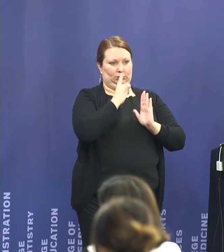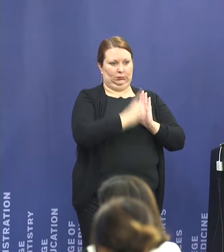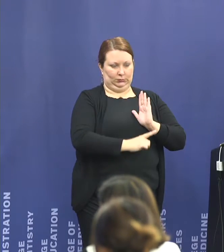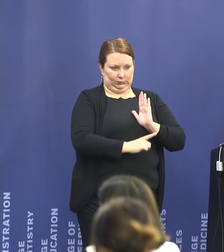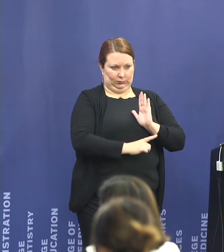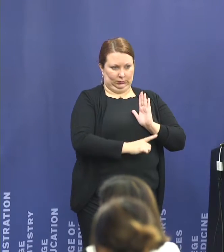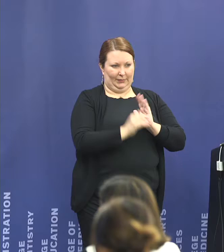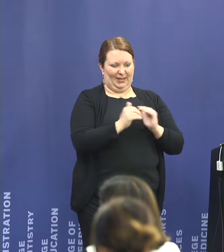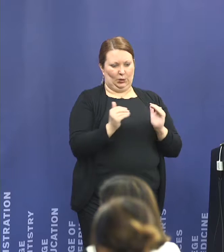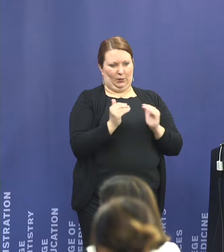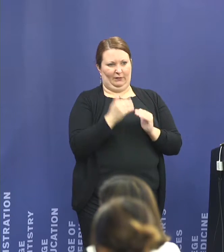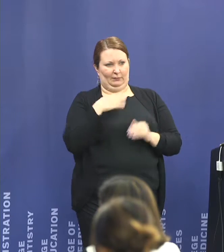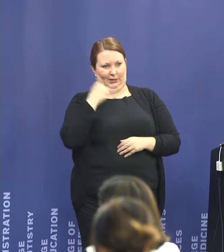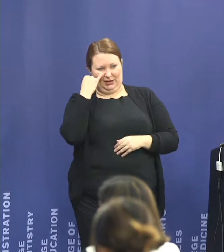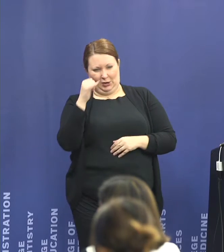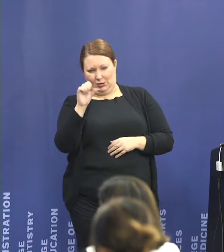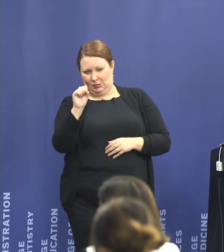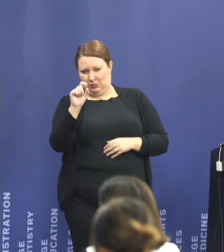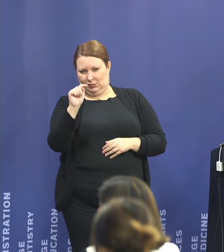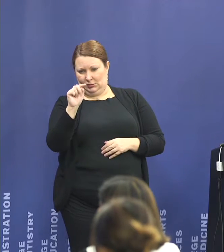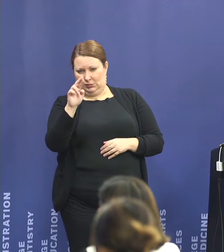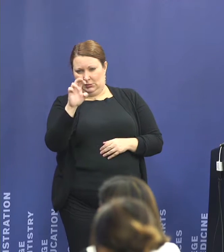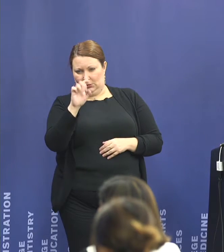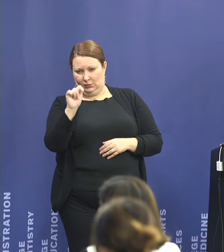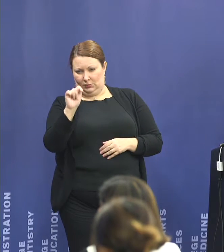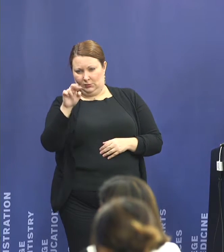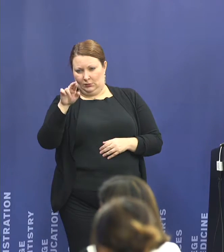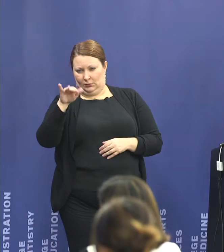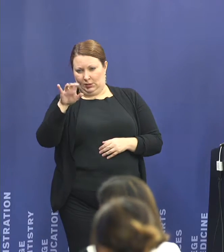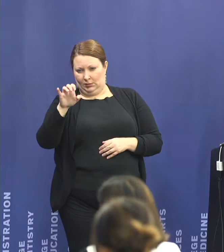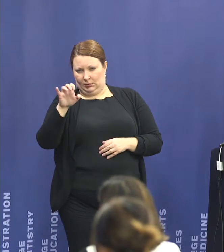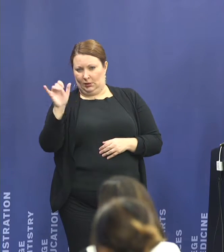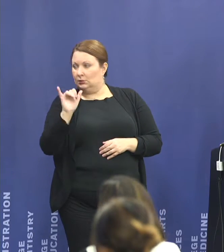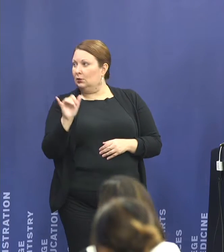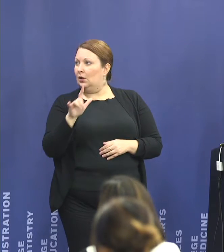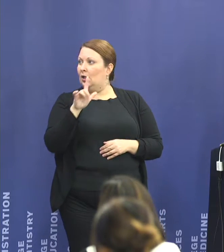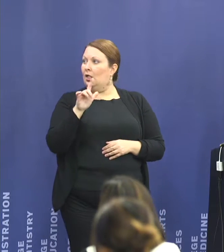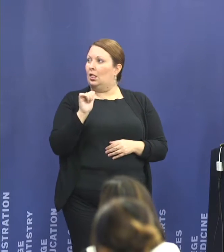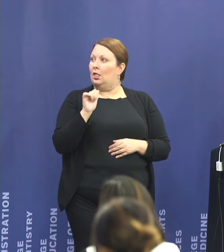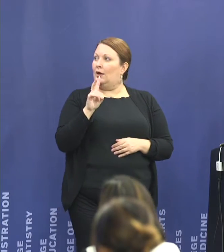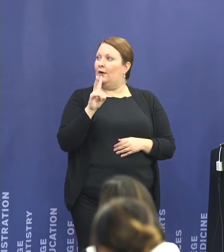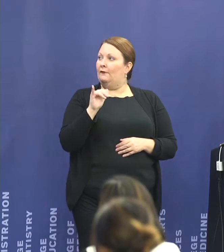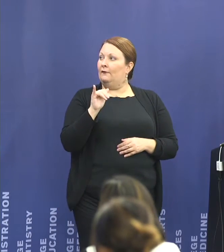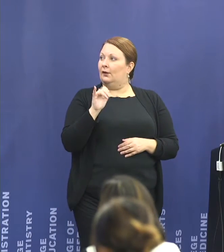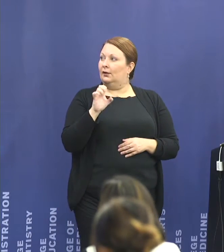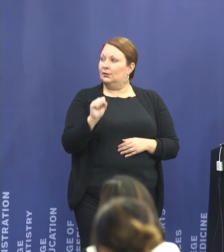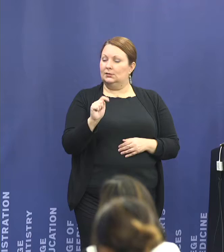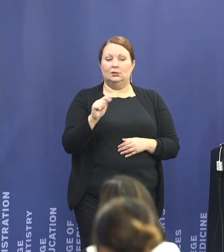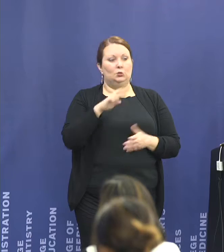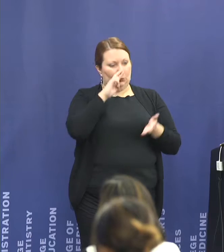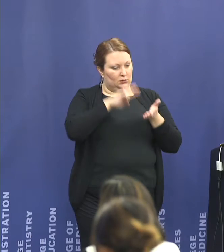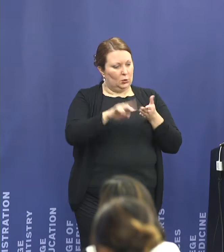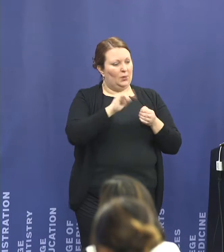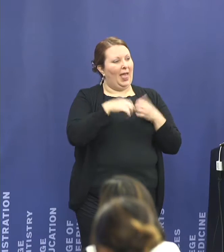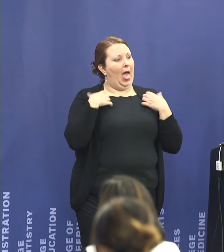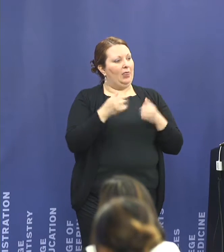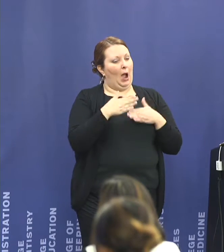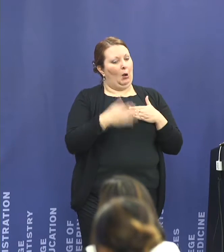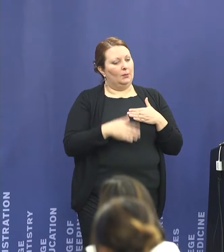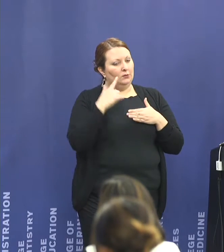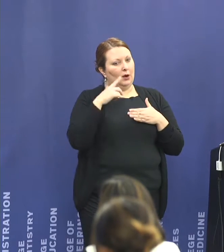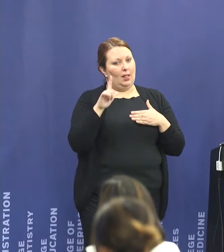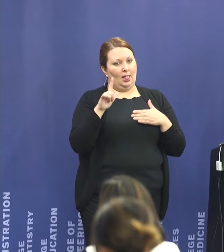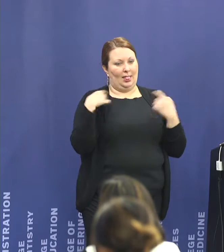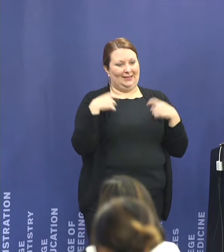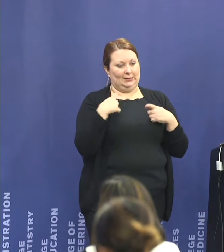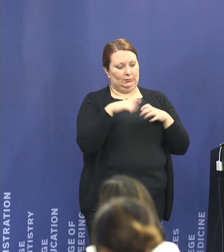again is equivalent to my idea of street race. We also find that LaVise did a study looking at health outcomes for Latinos, finding again